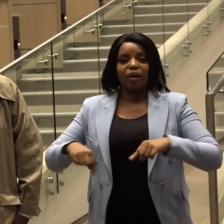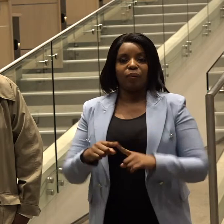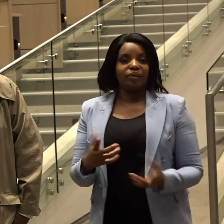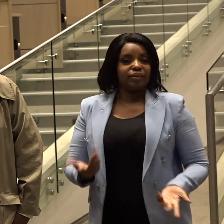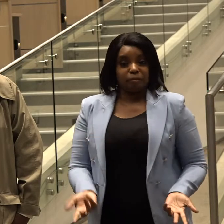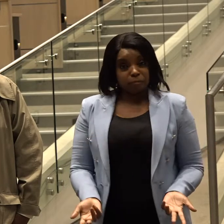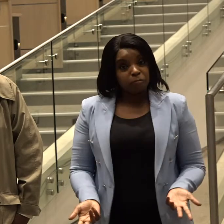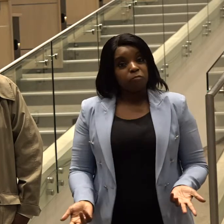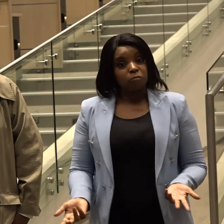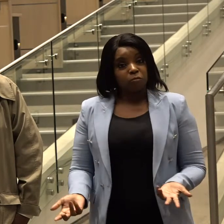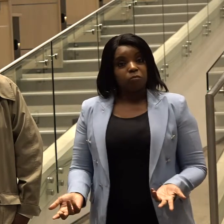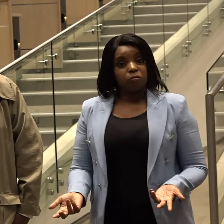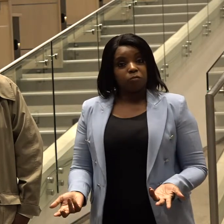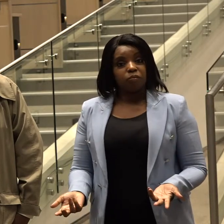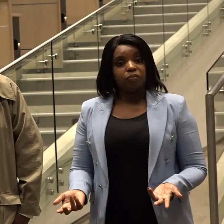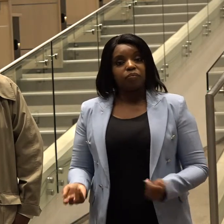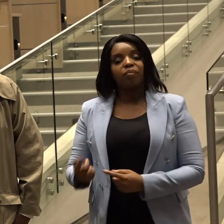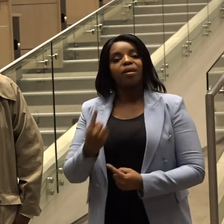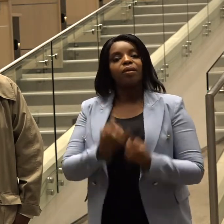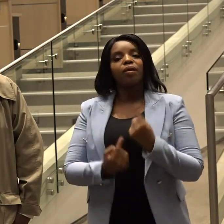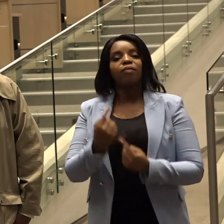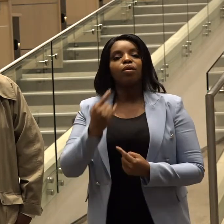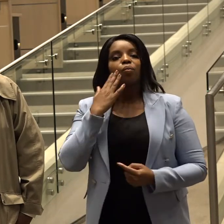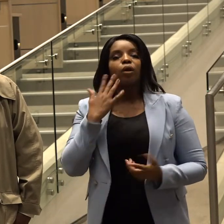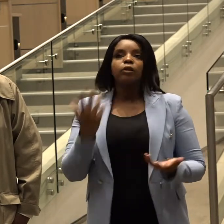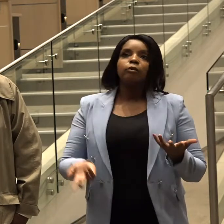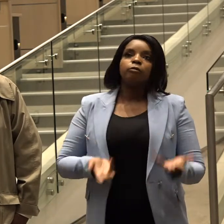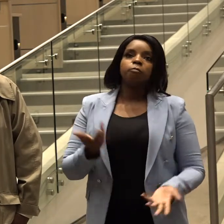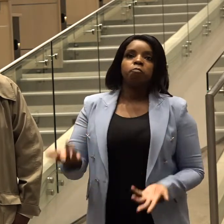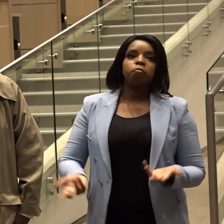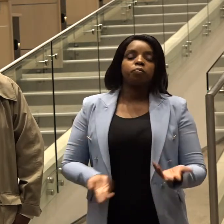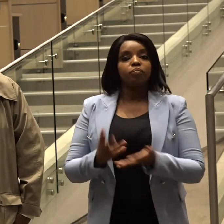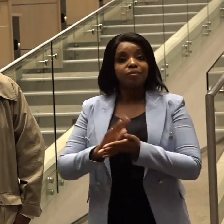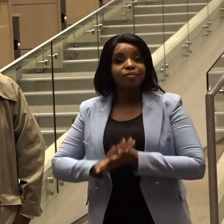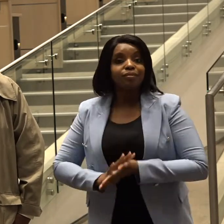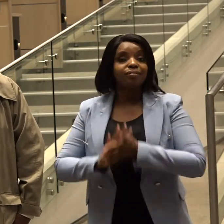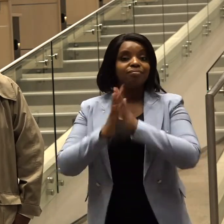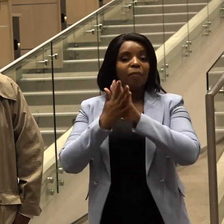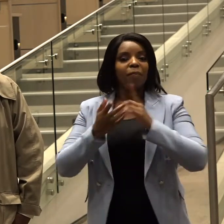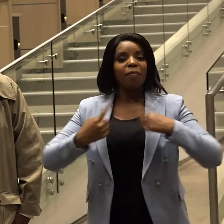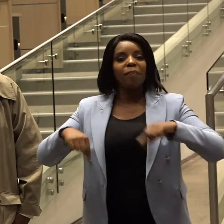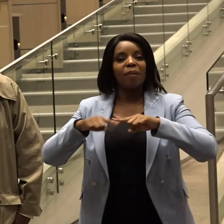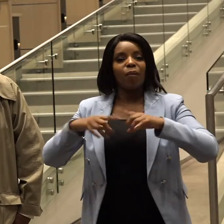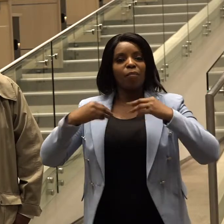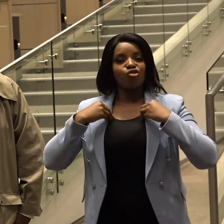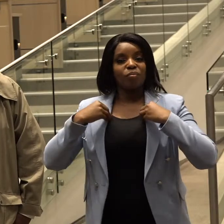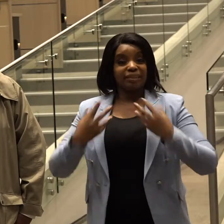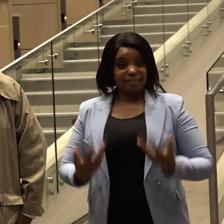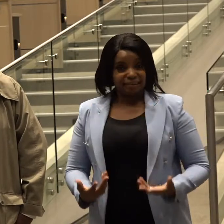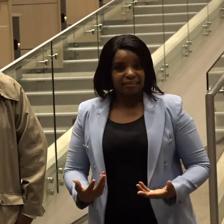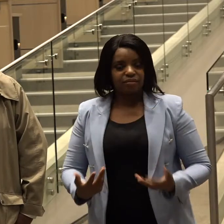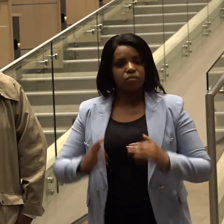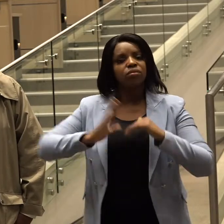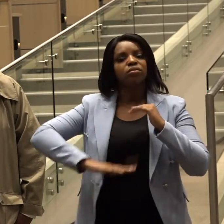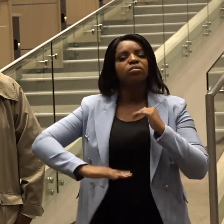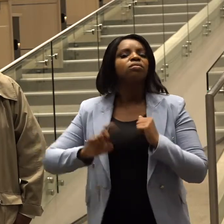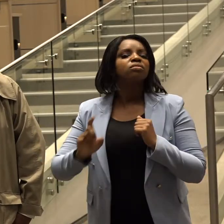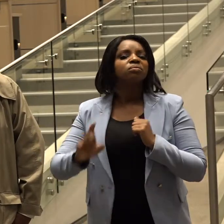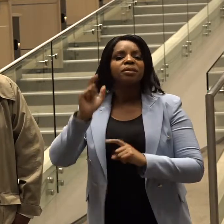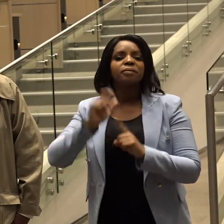you know causing a damage to our property one of the penalties is